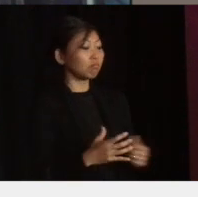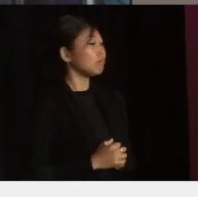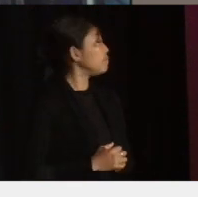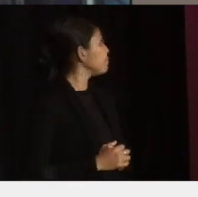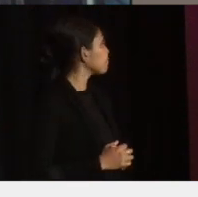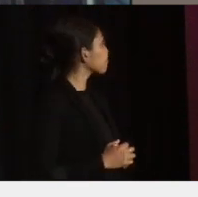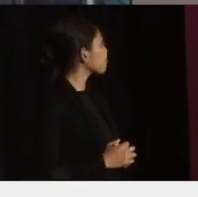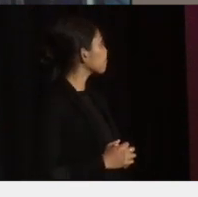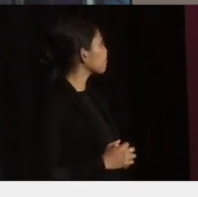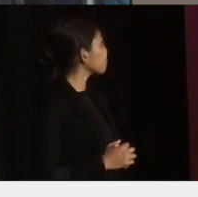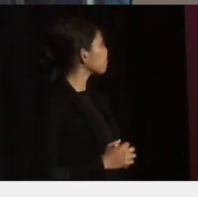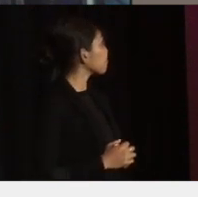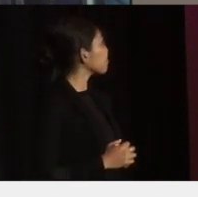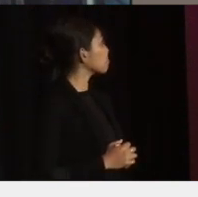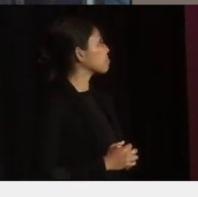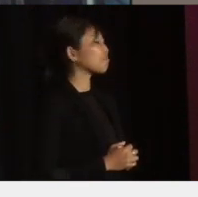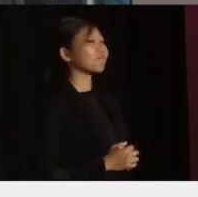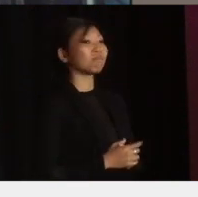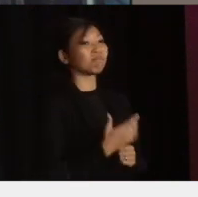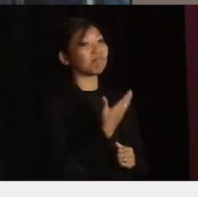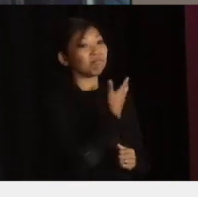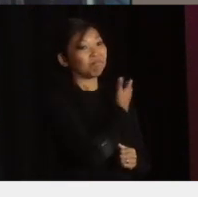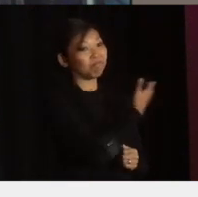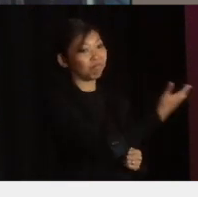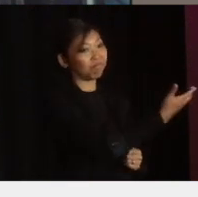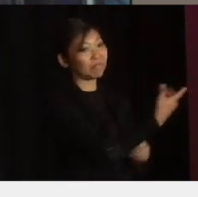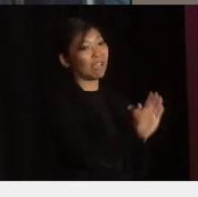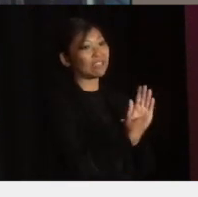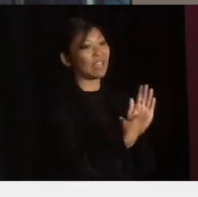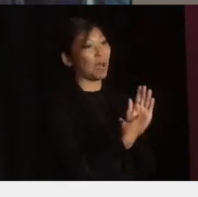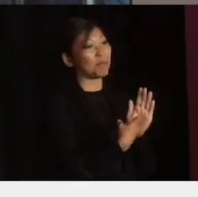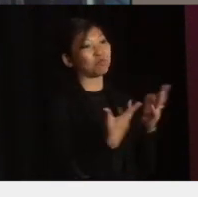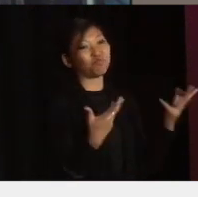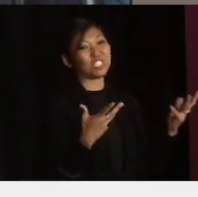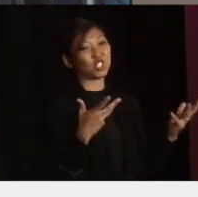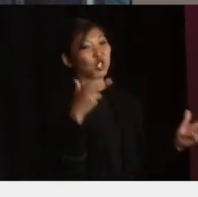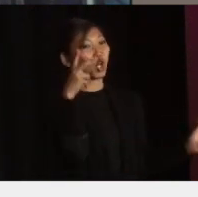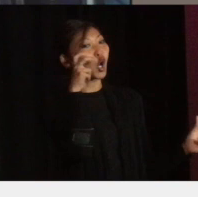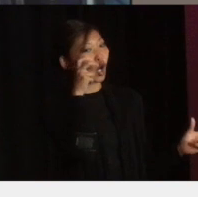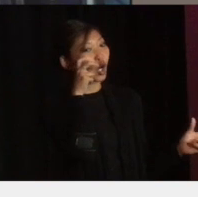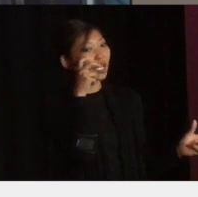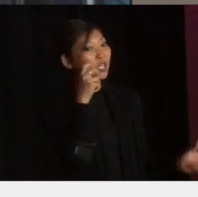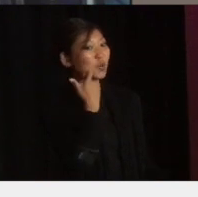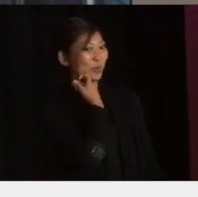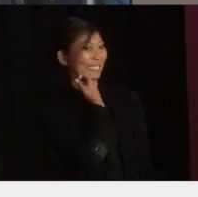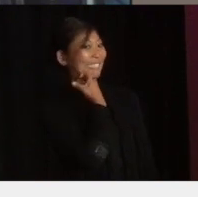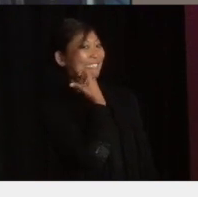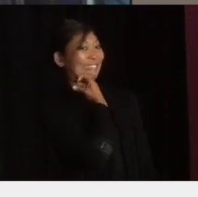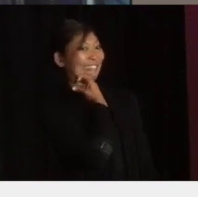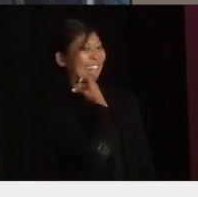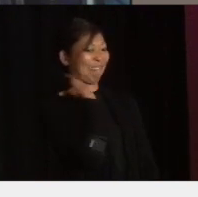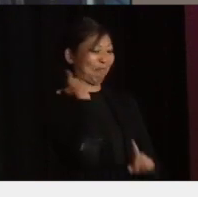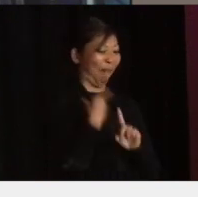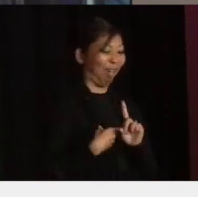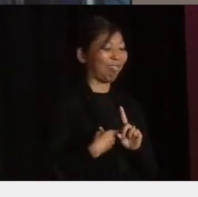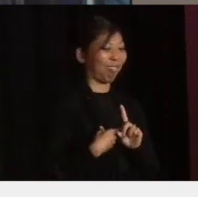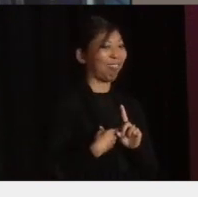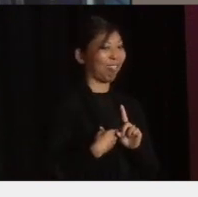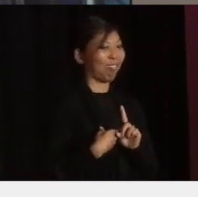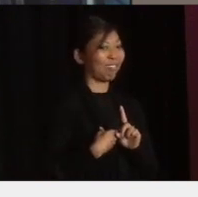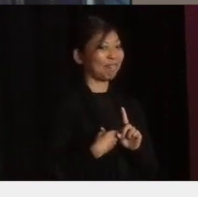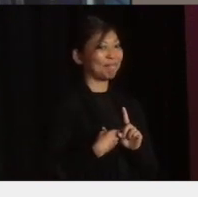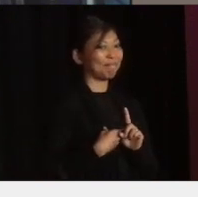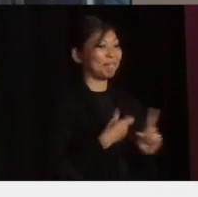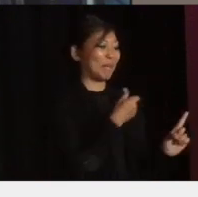So I've been putting up a few examples that I think all of us here in the room are aware of in the last month, just to help